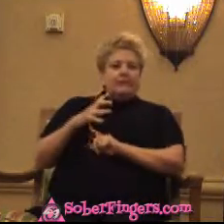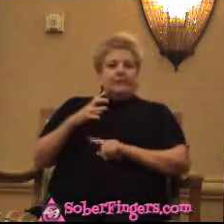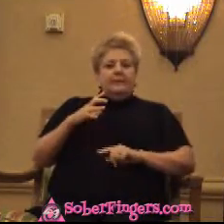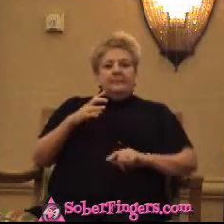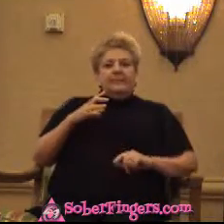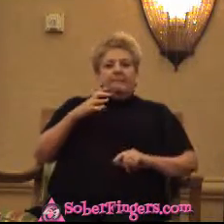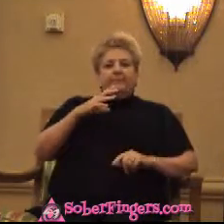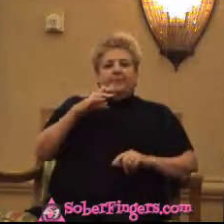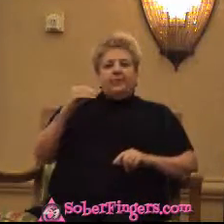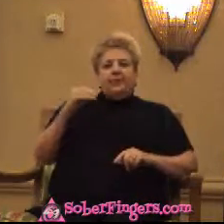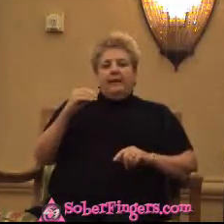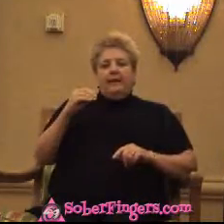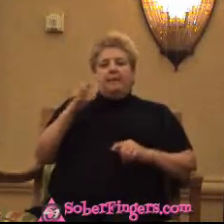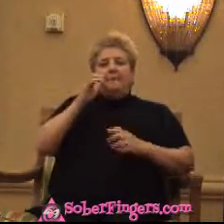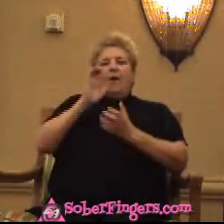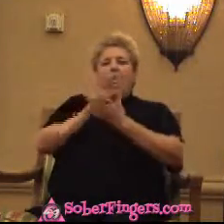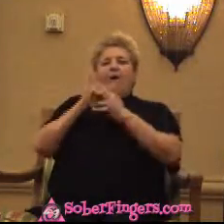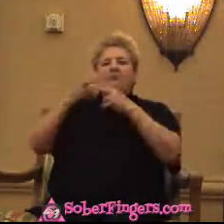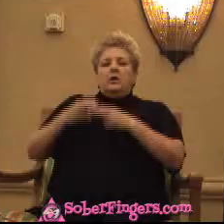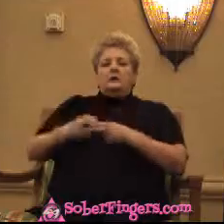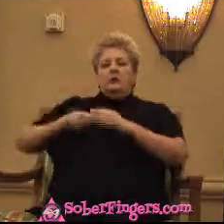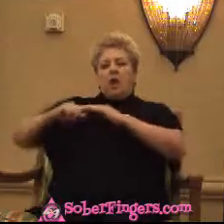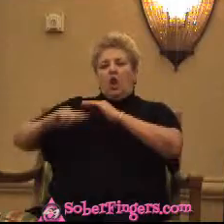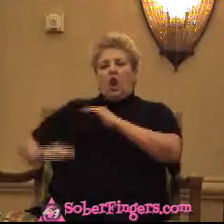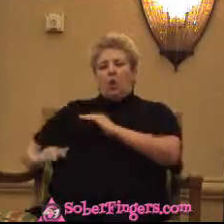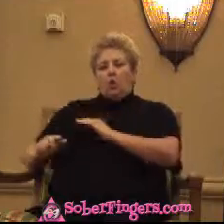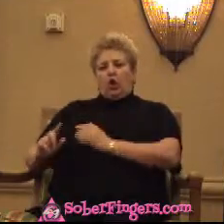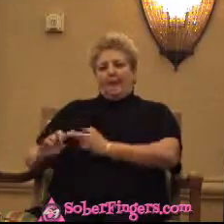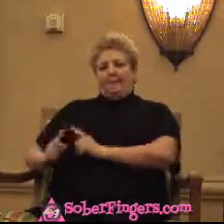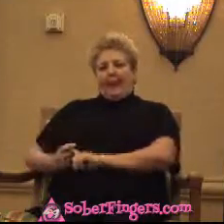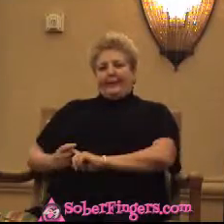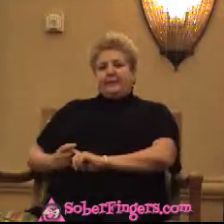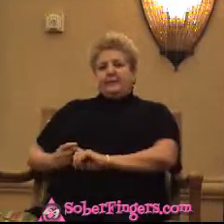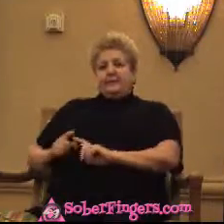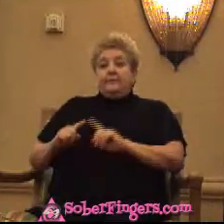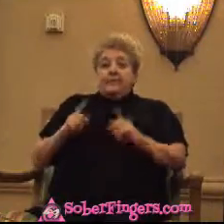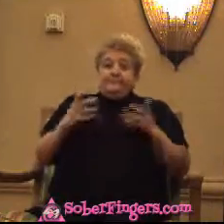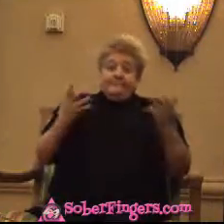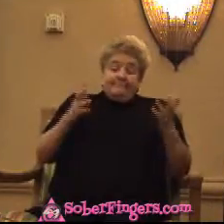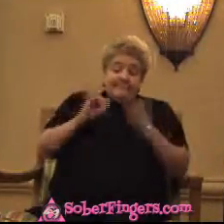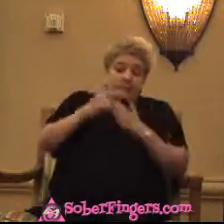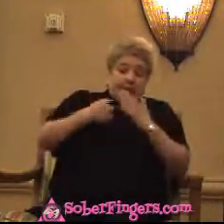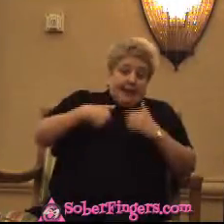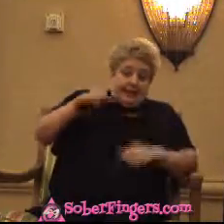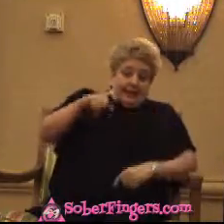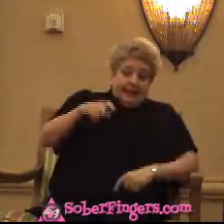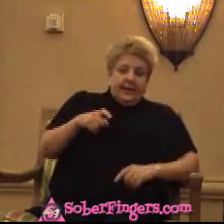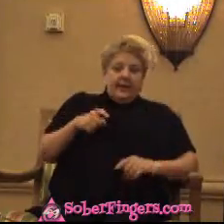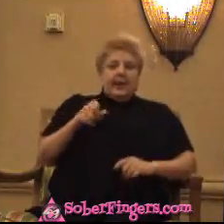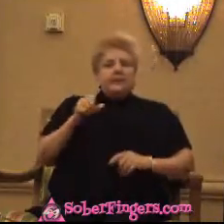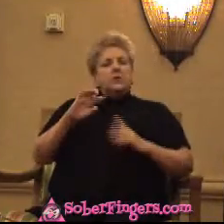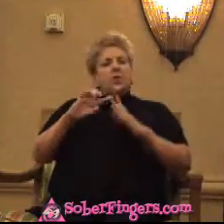companions. And, but I guess I needed that. And so I just started this lifestyle that